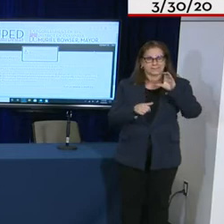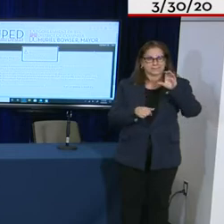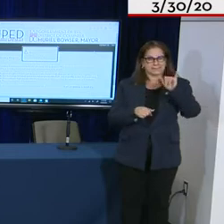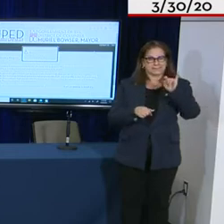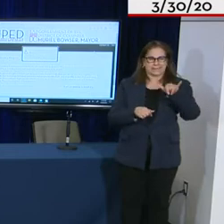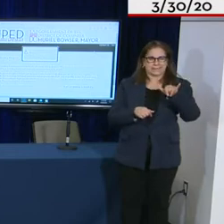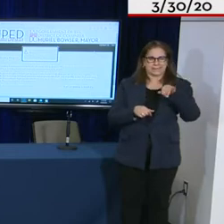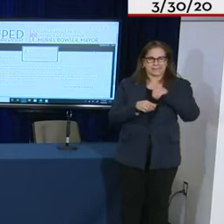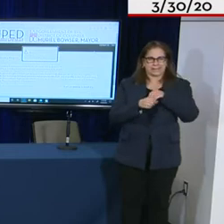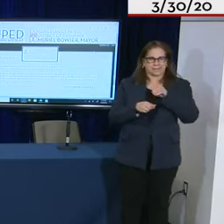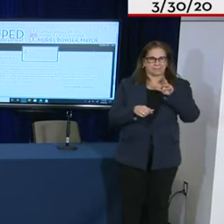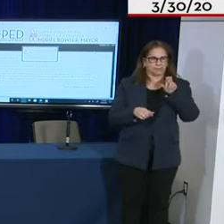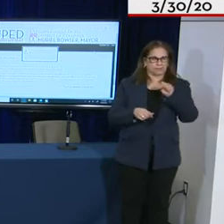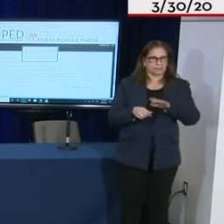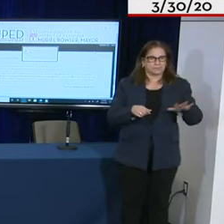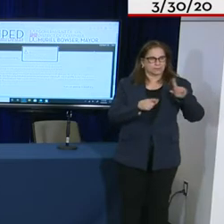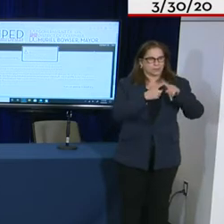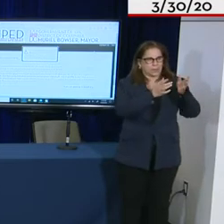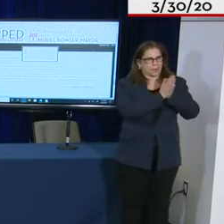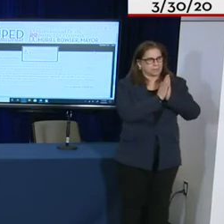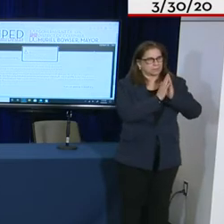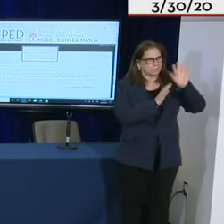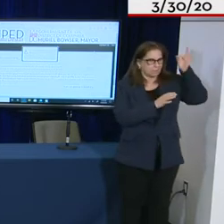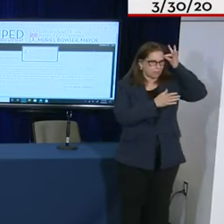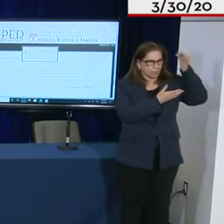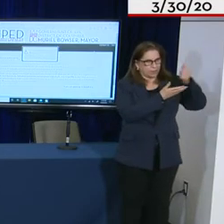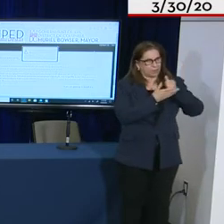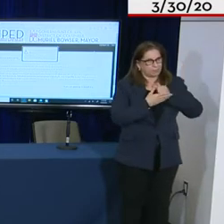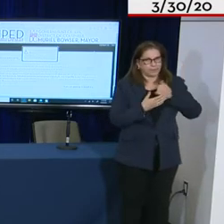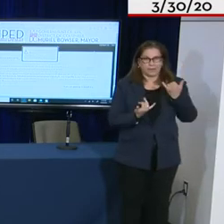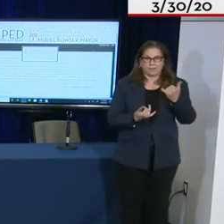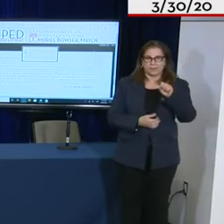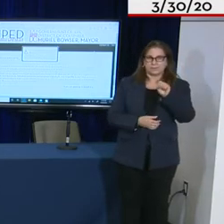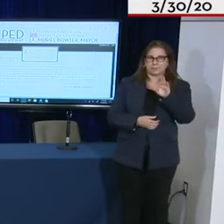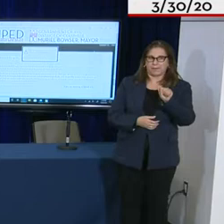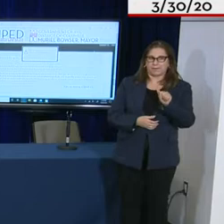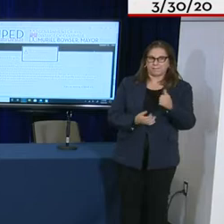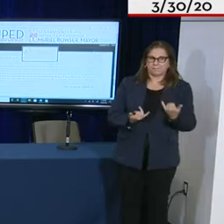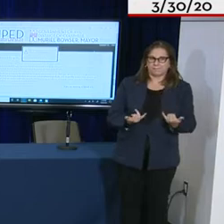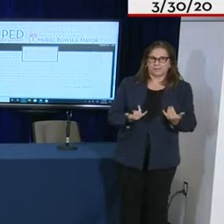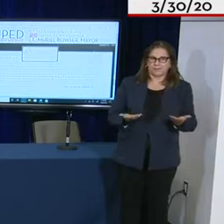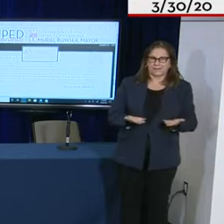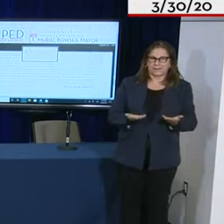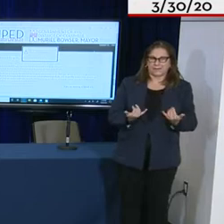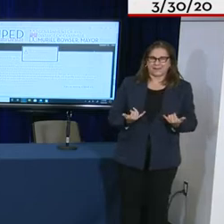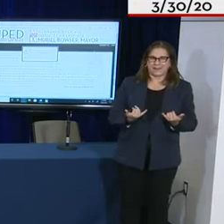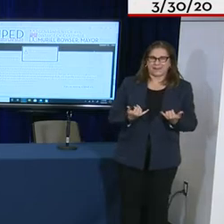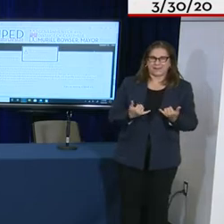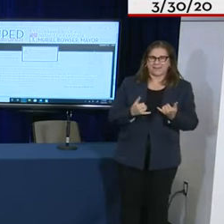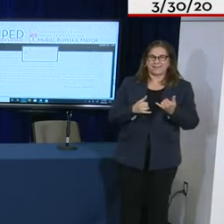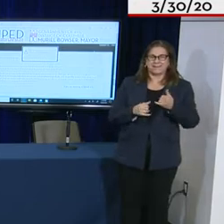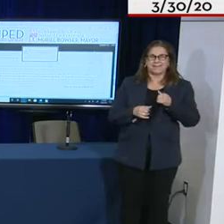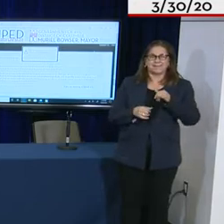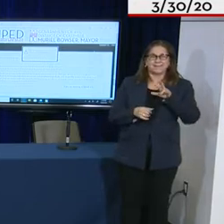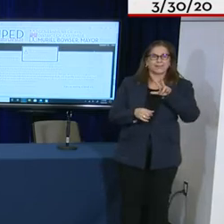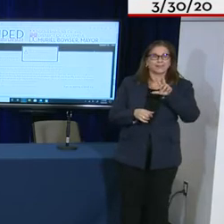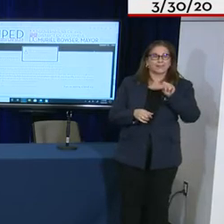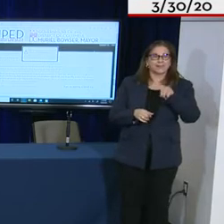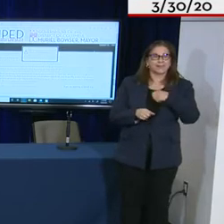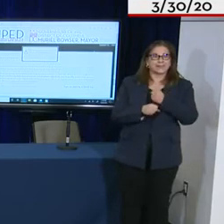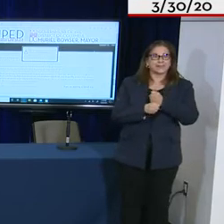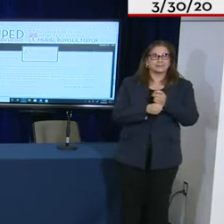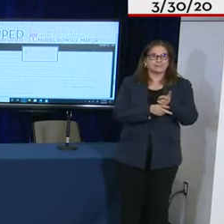to the SBA loans. Those resources are there. It's 30-year money at 3.75%. I think